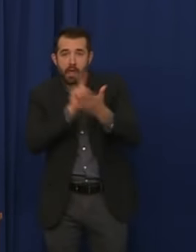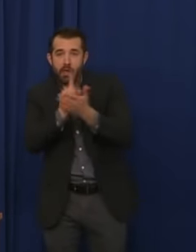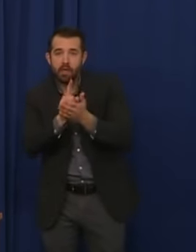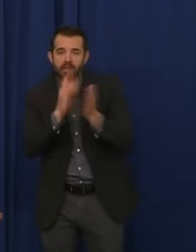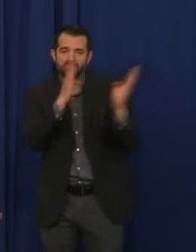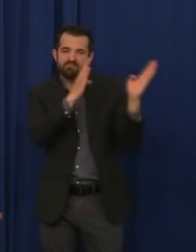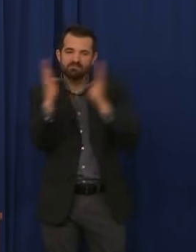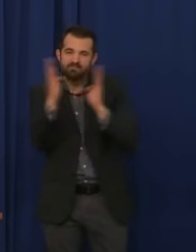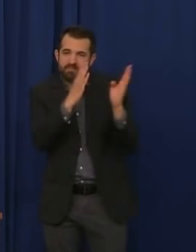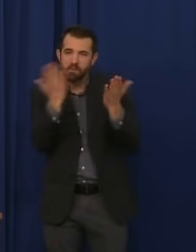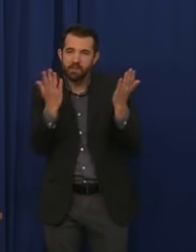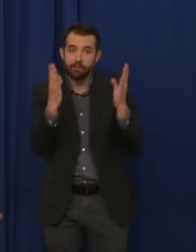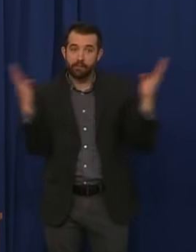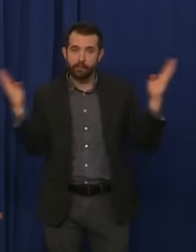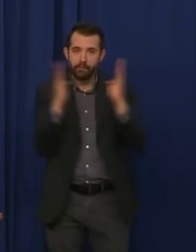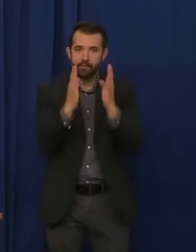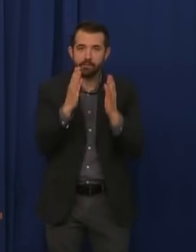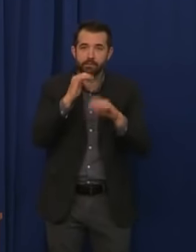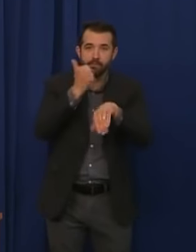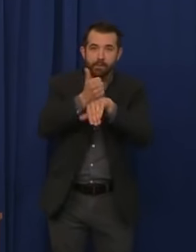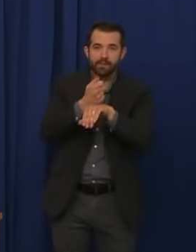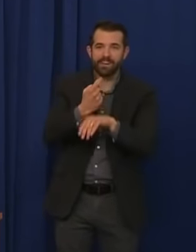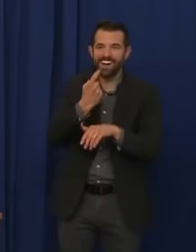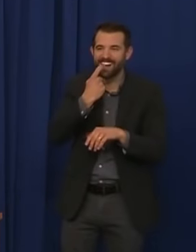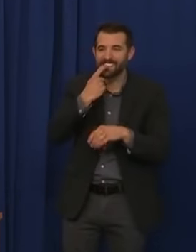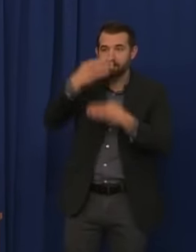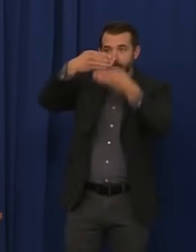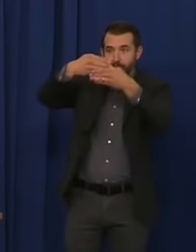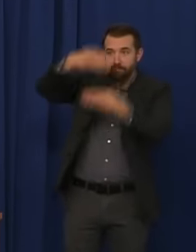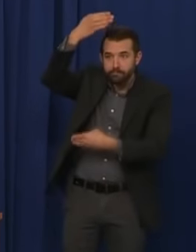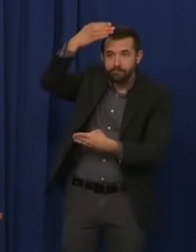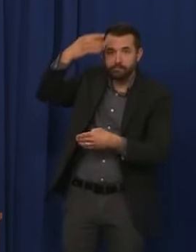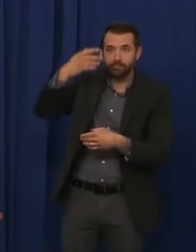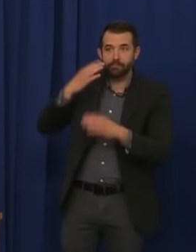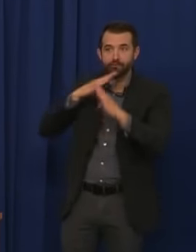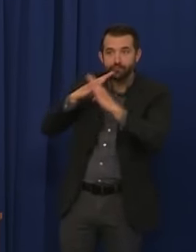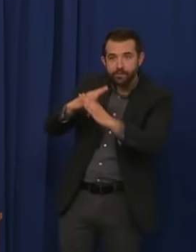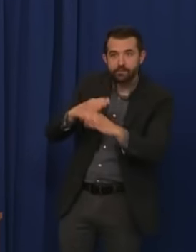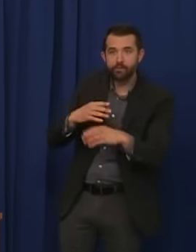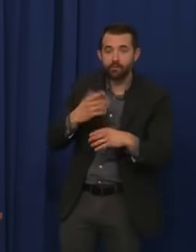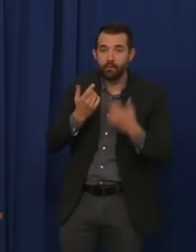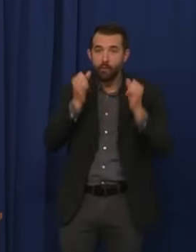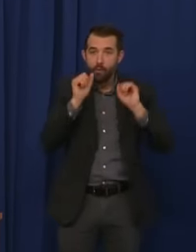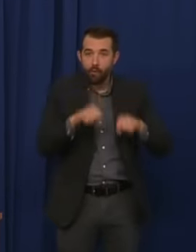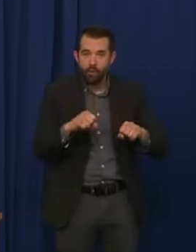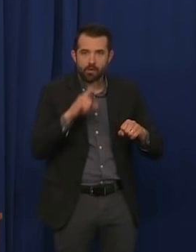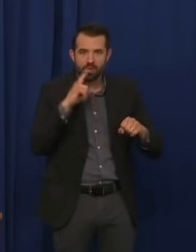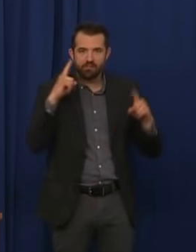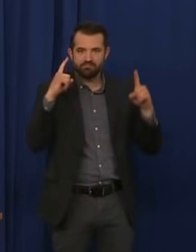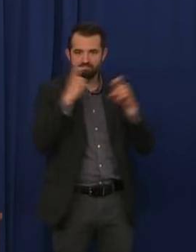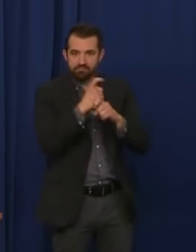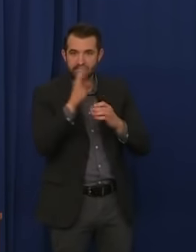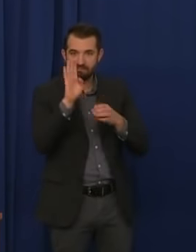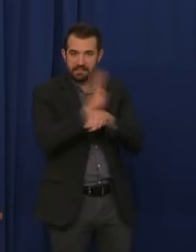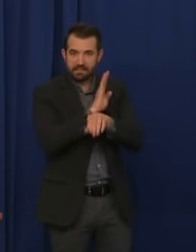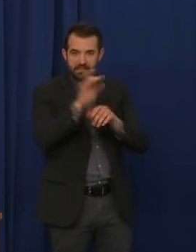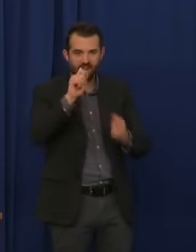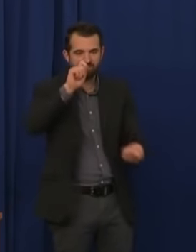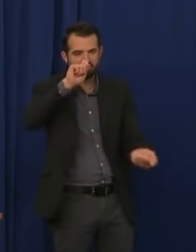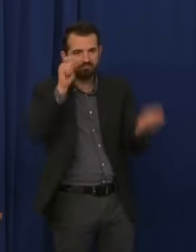installing plexiglass shields, or they may be as complex as a business changing its entire sales